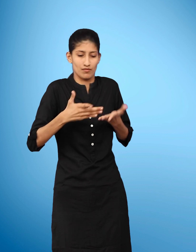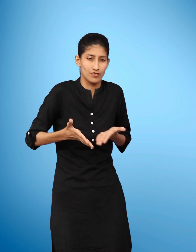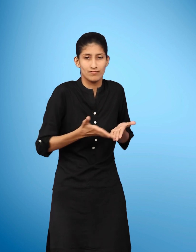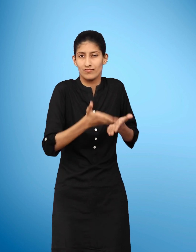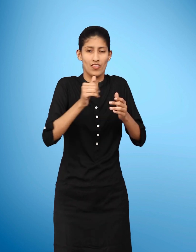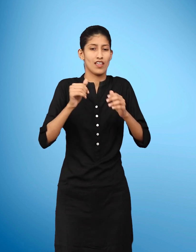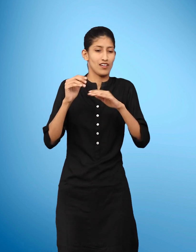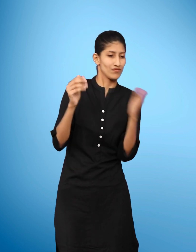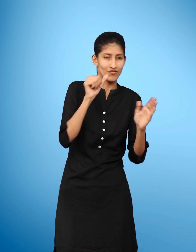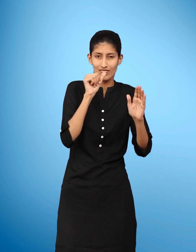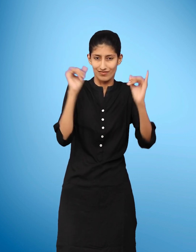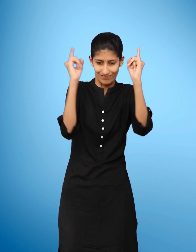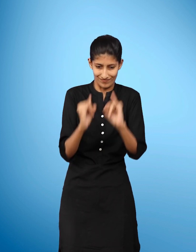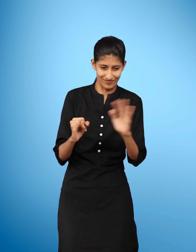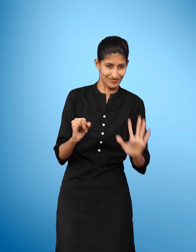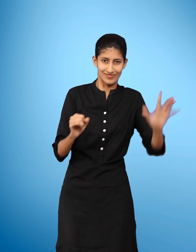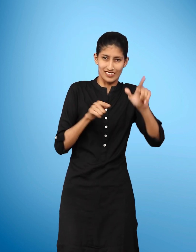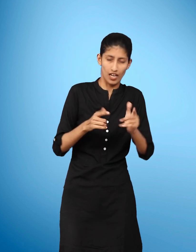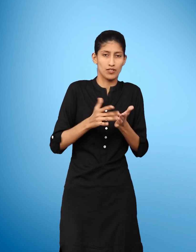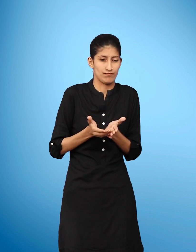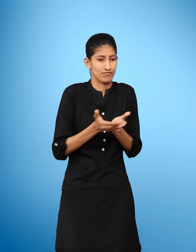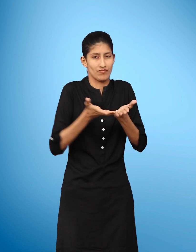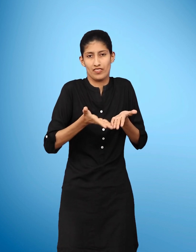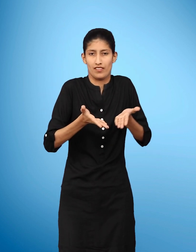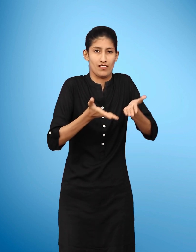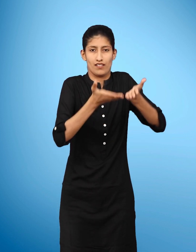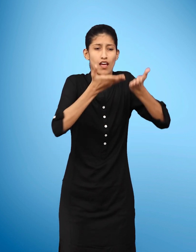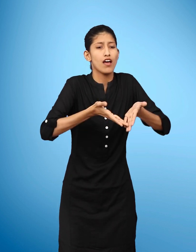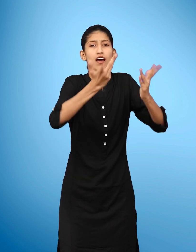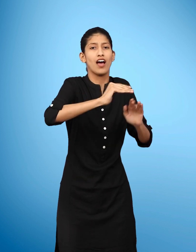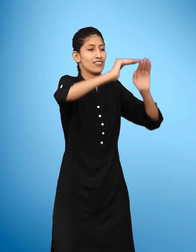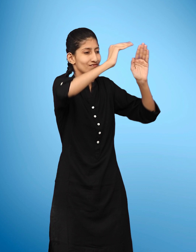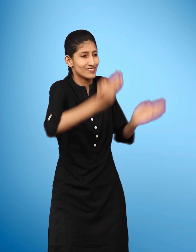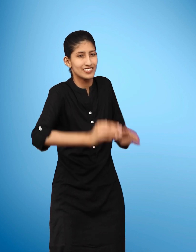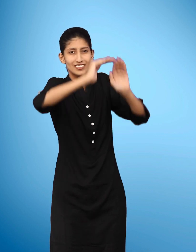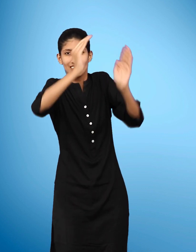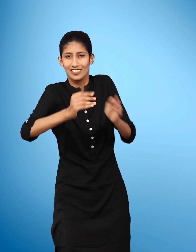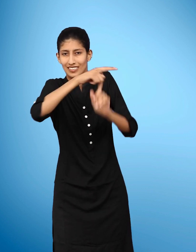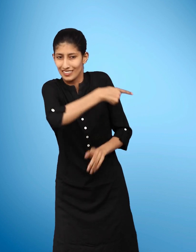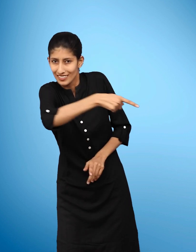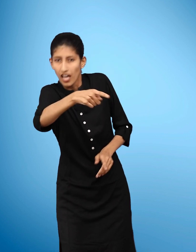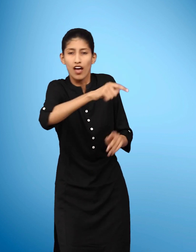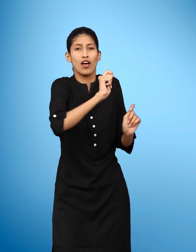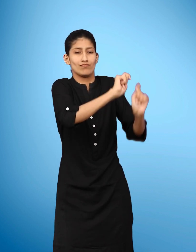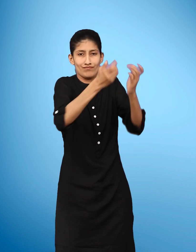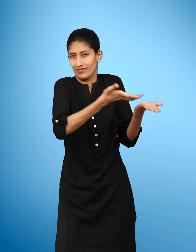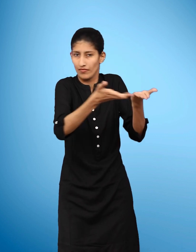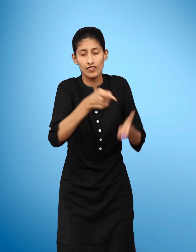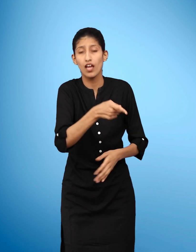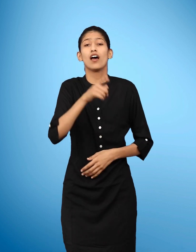farmers. These were often located near passes through the Western Ghats, roads connecting prosperous